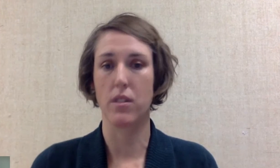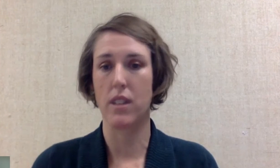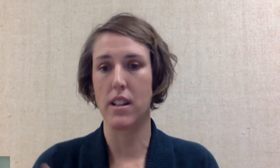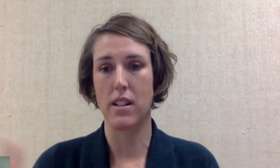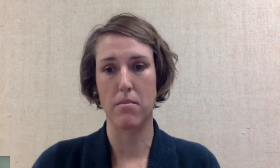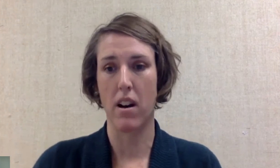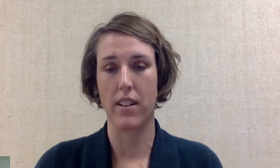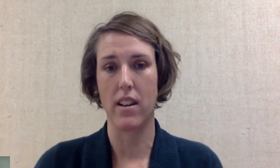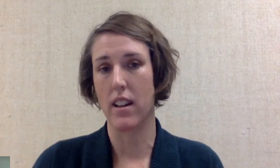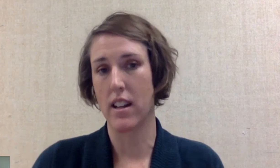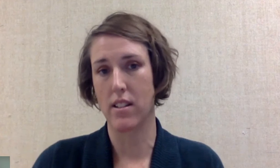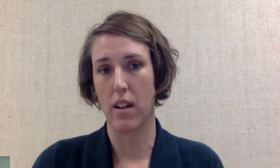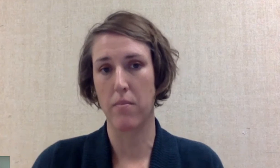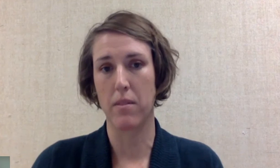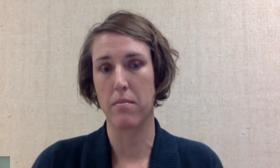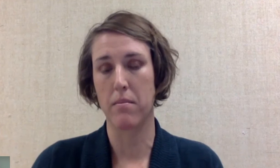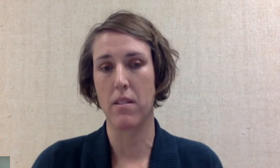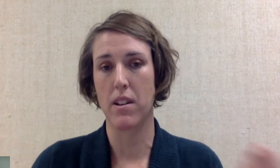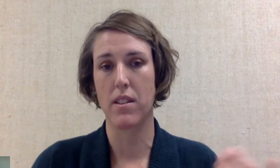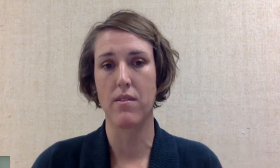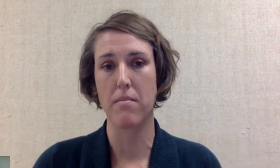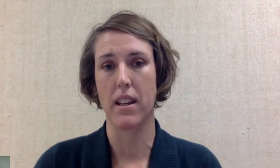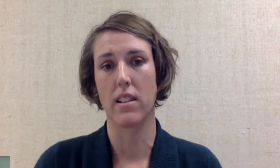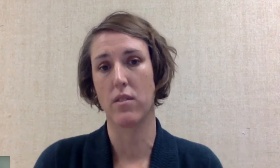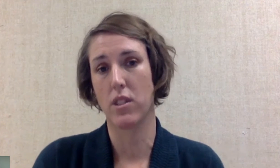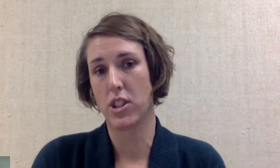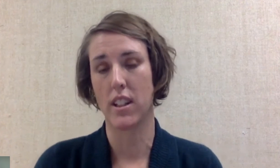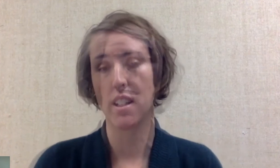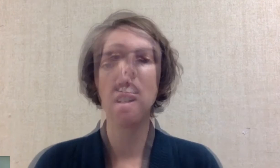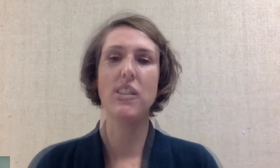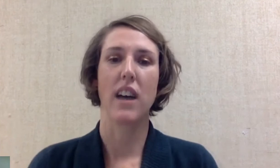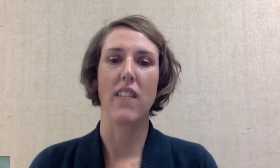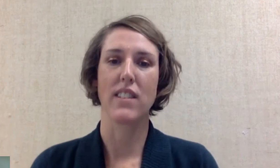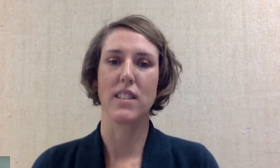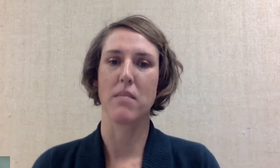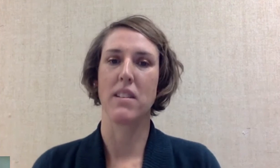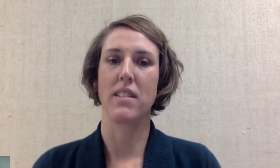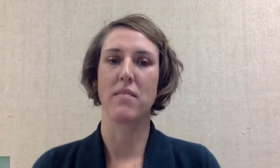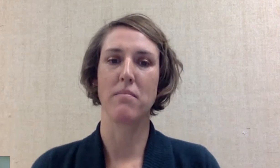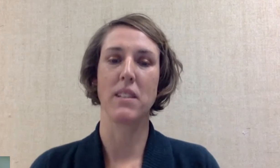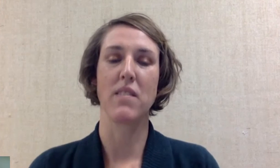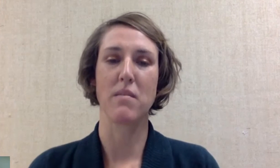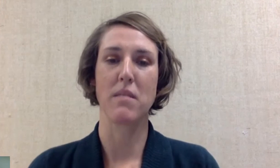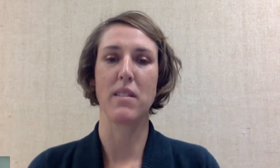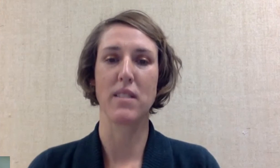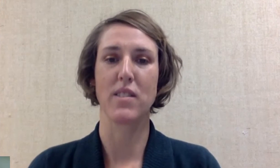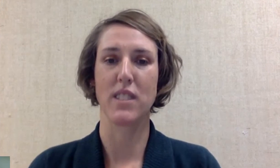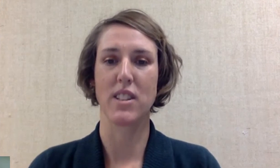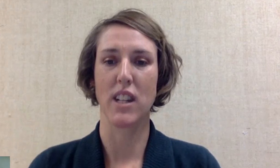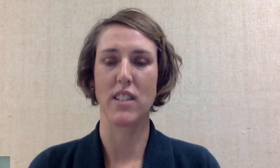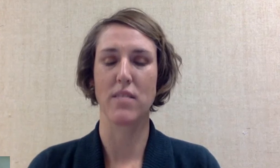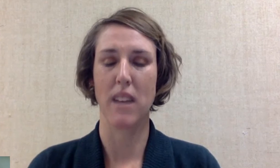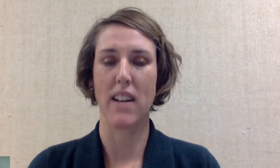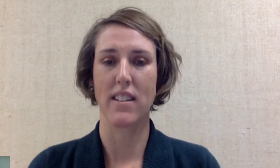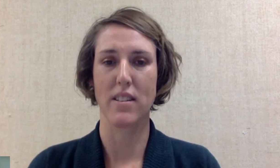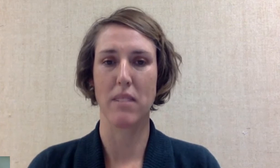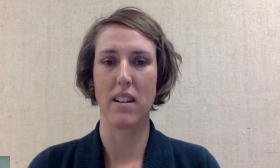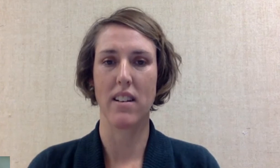into poverty unless you come from a wealthy family, unfortunately. And so having someone believe in me just really changed my attitude about a lot of